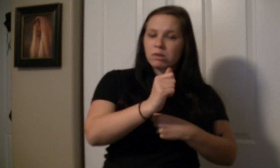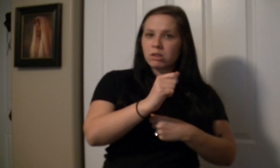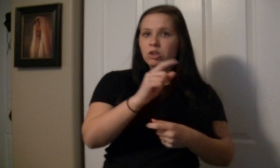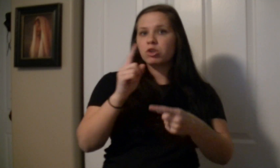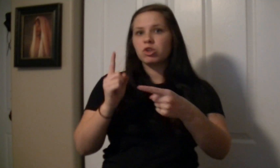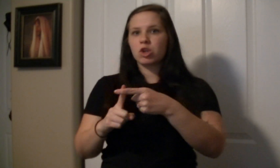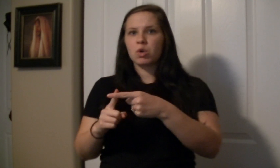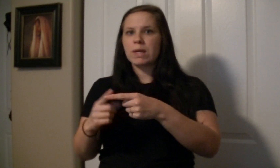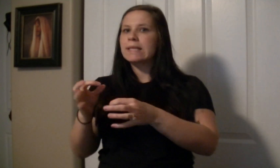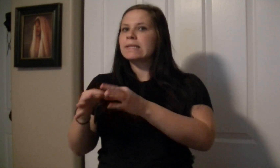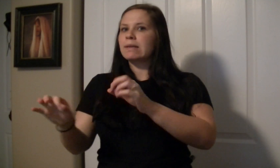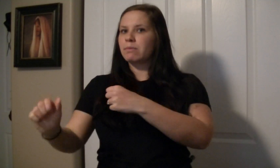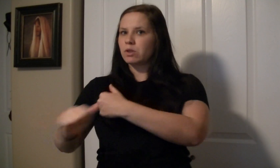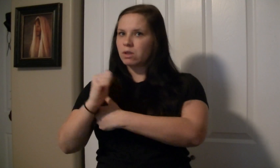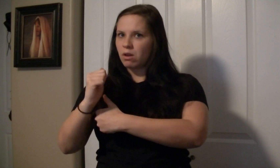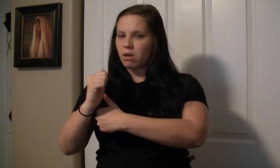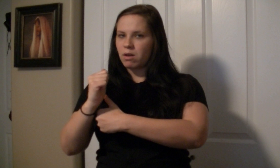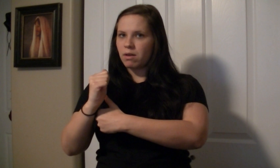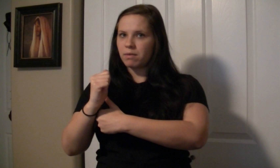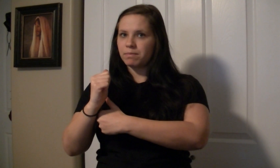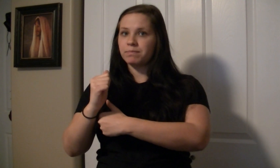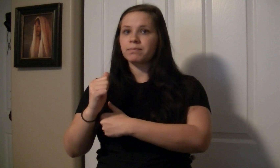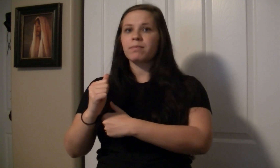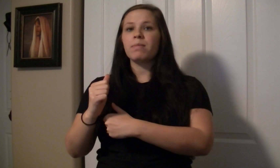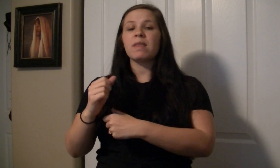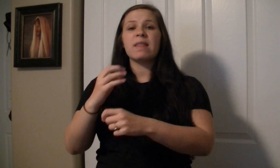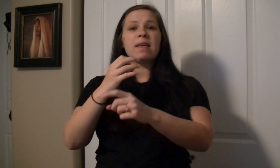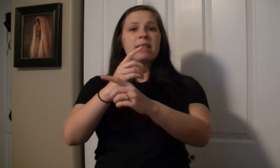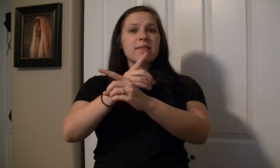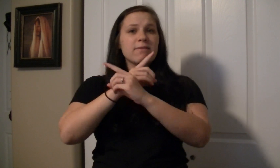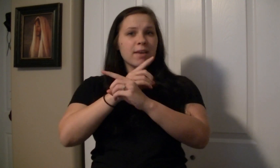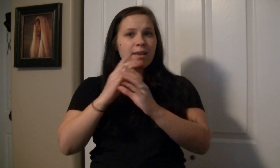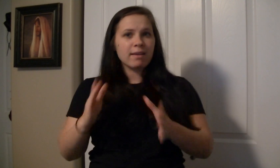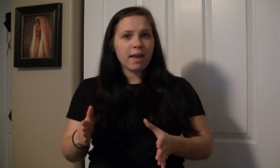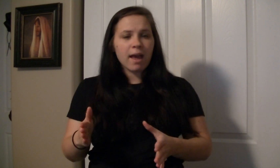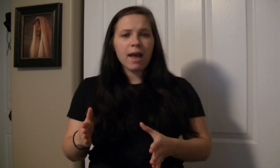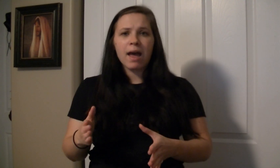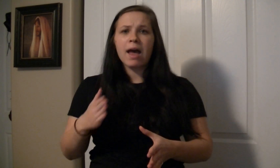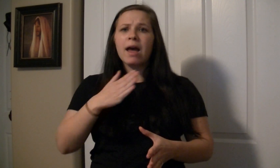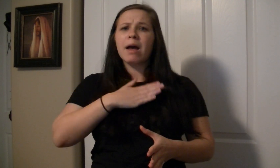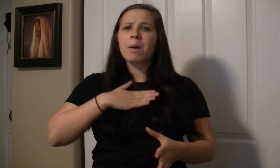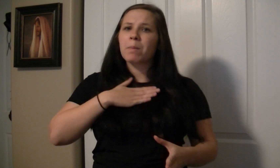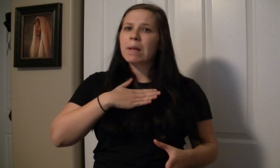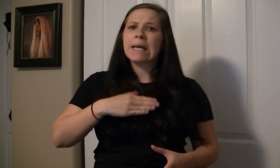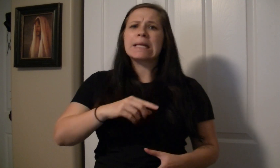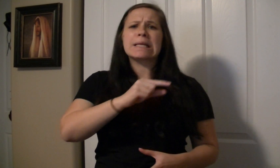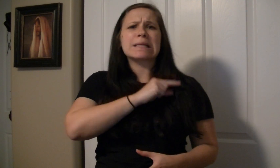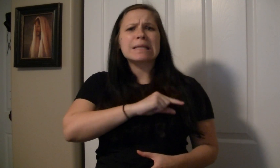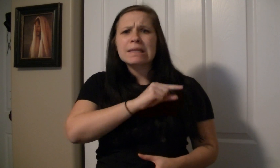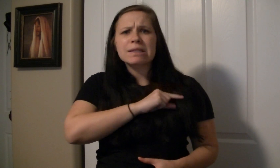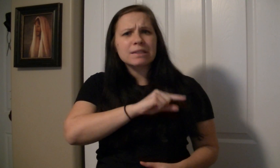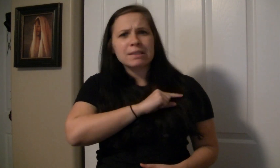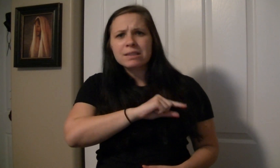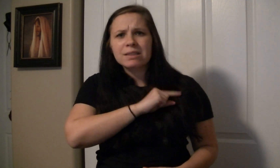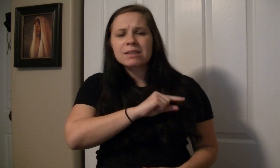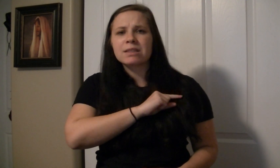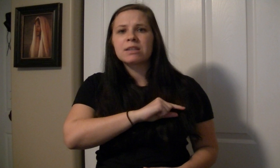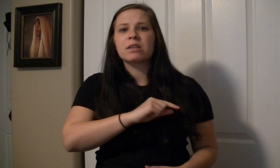to plead guilty to a lesser included offense such as simple assault. If not,